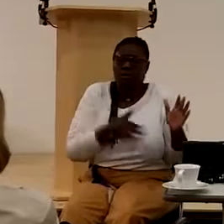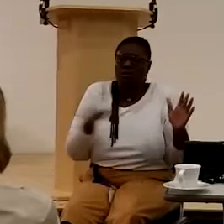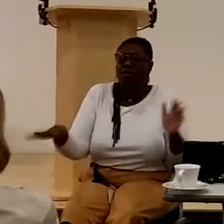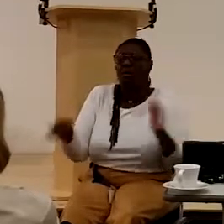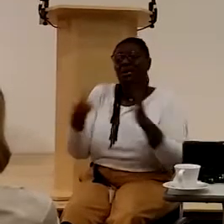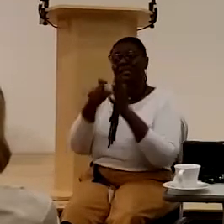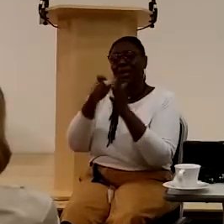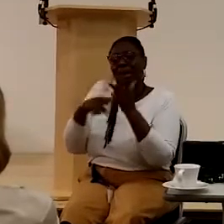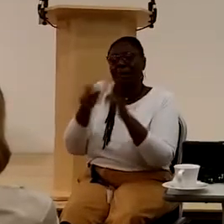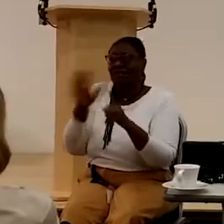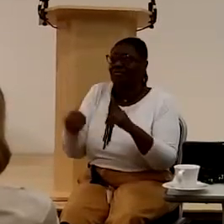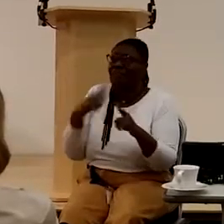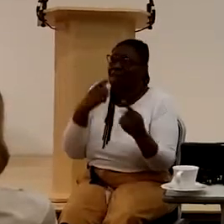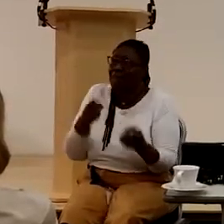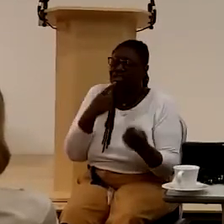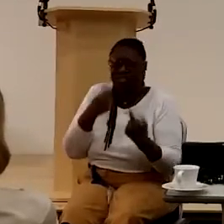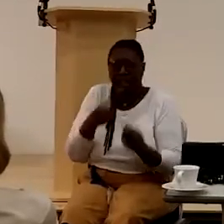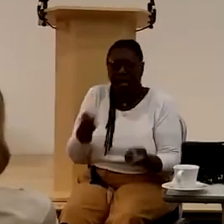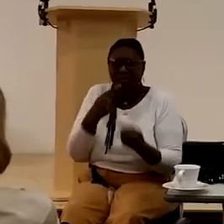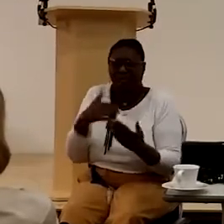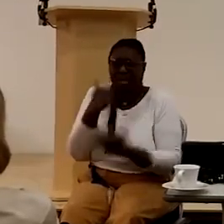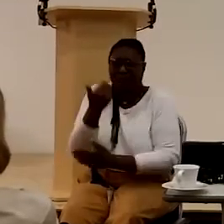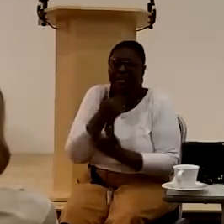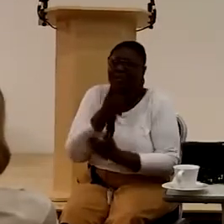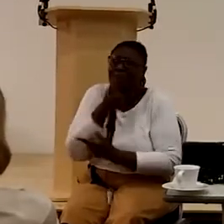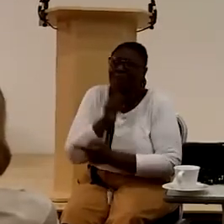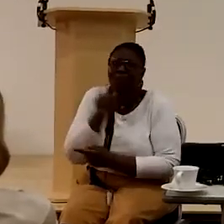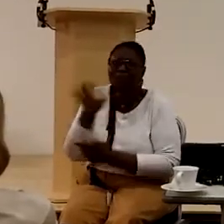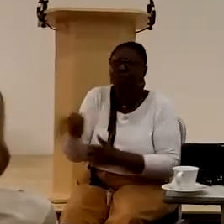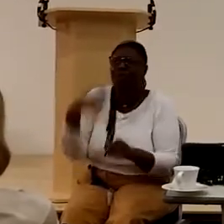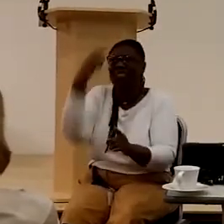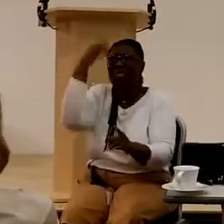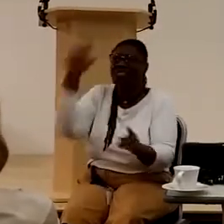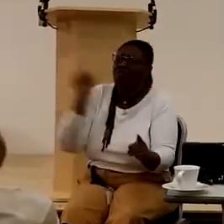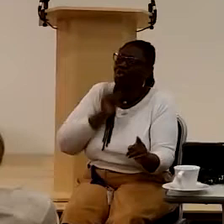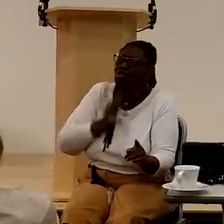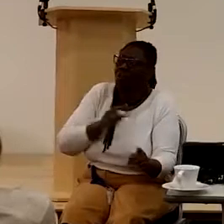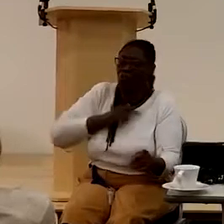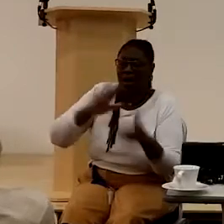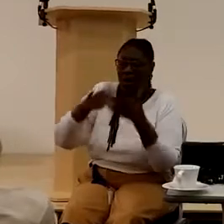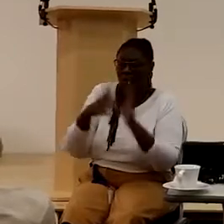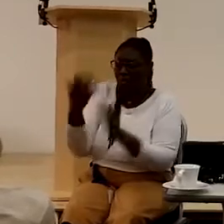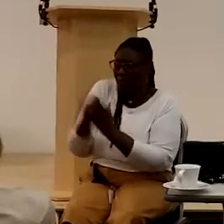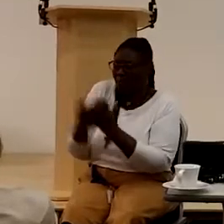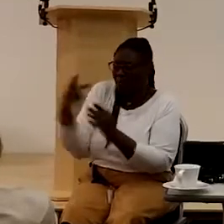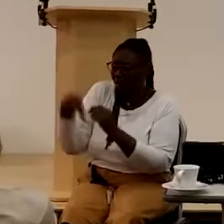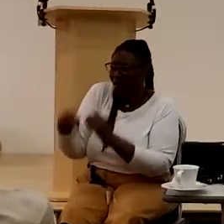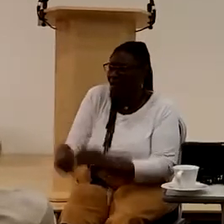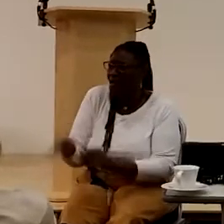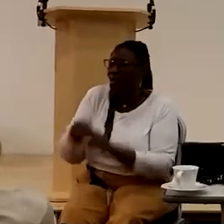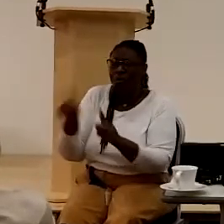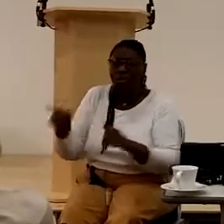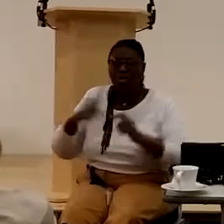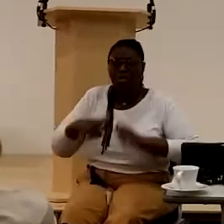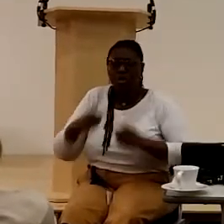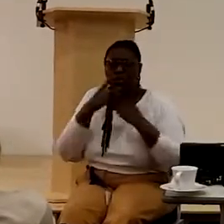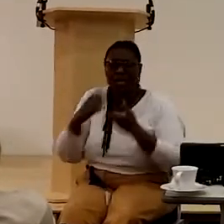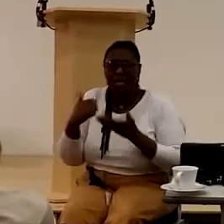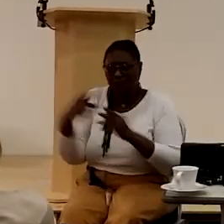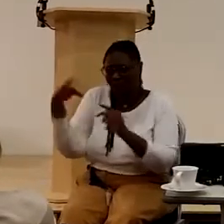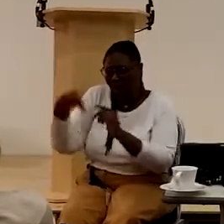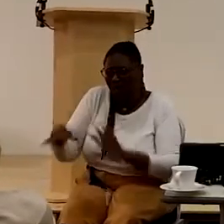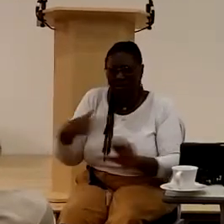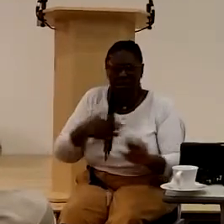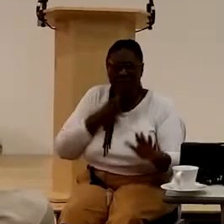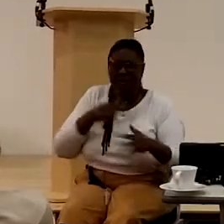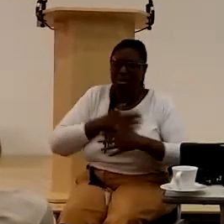DPAC receive messages on a daily basis from people who are suicidal because of the cuts to their benefits or their social care support.